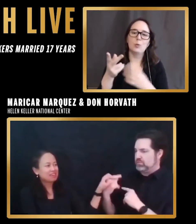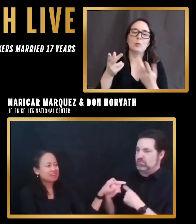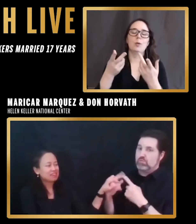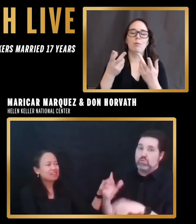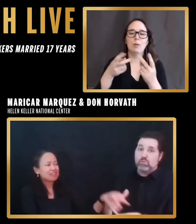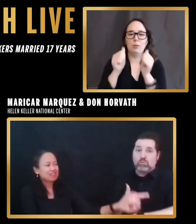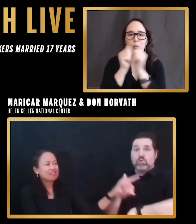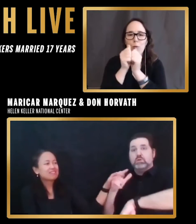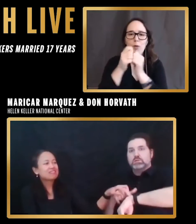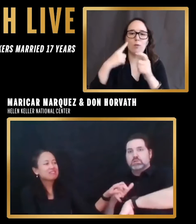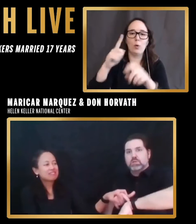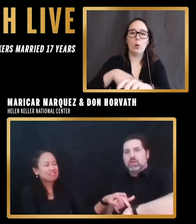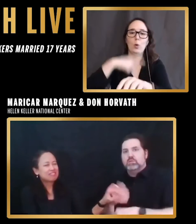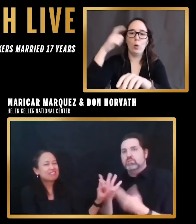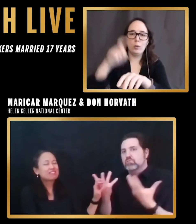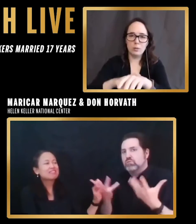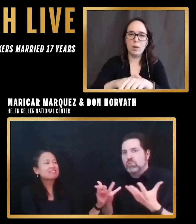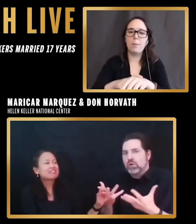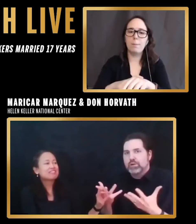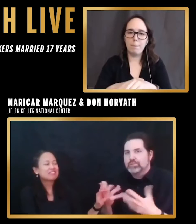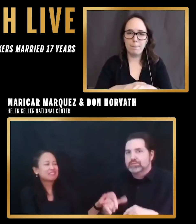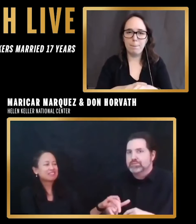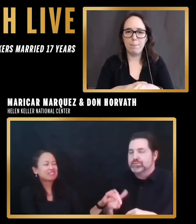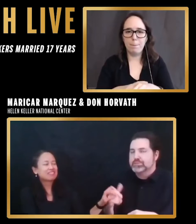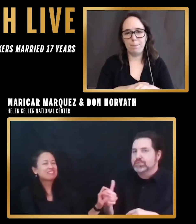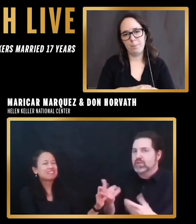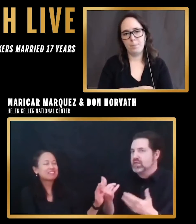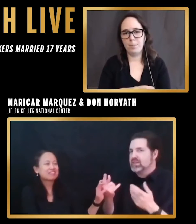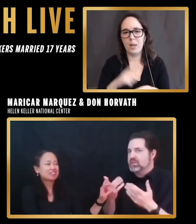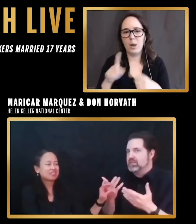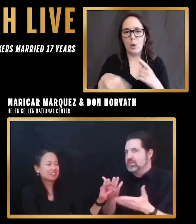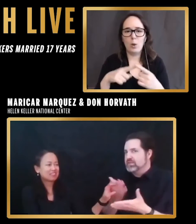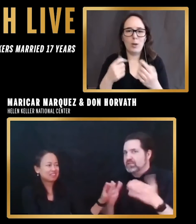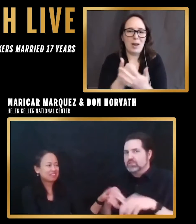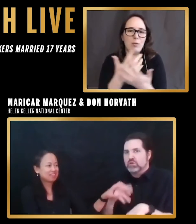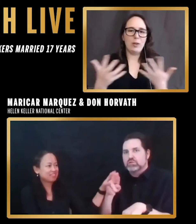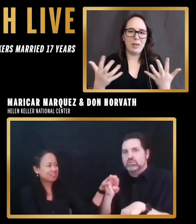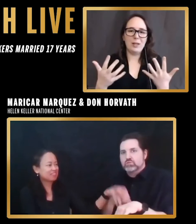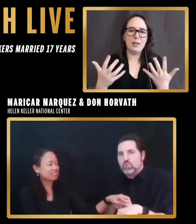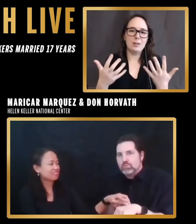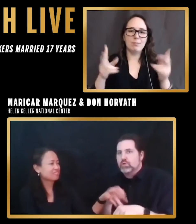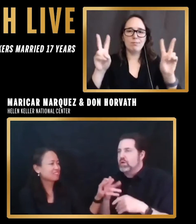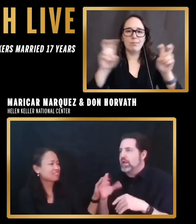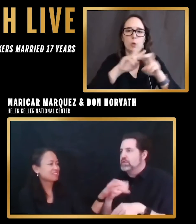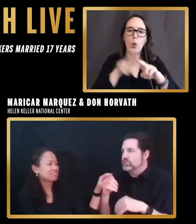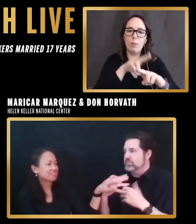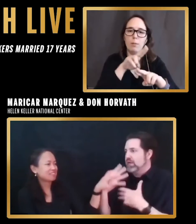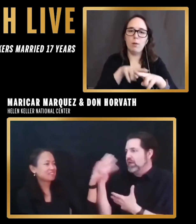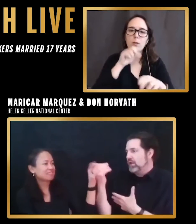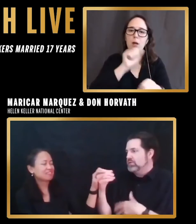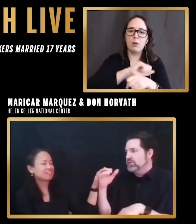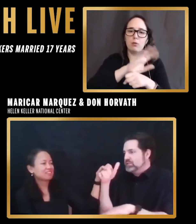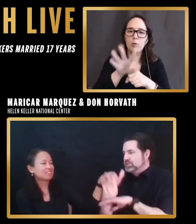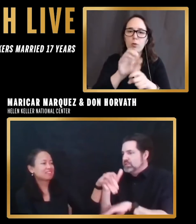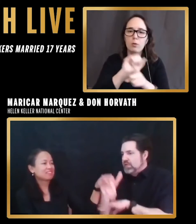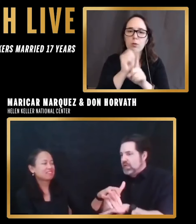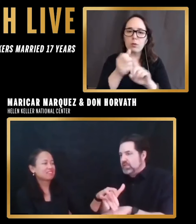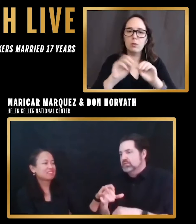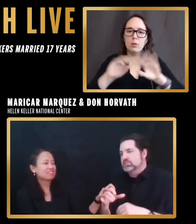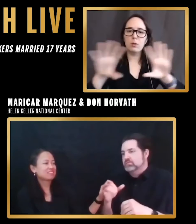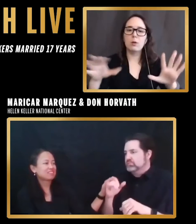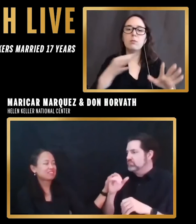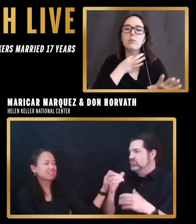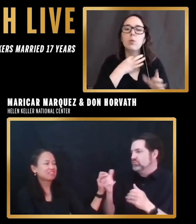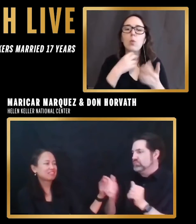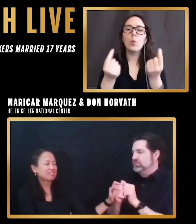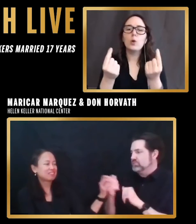time. What is like a, when things are normal and you're able to be out in the world, what might a night out look like for the